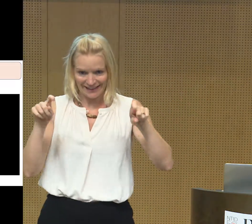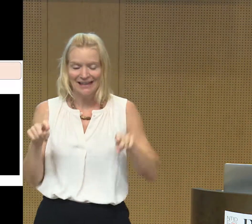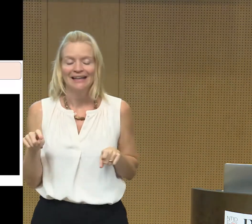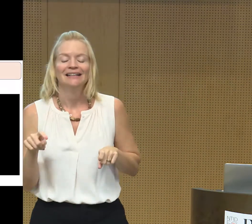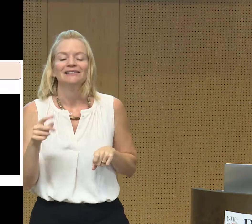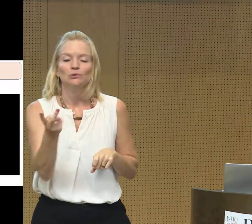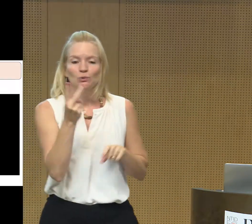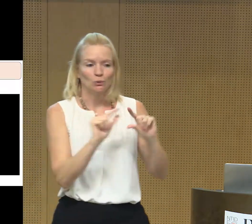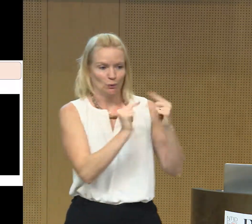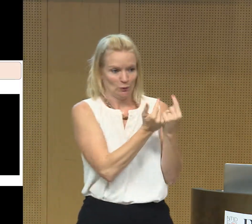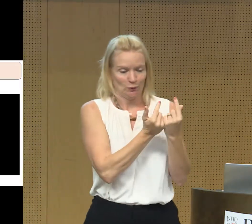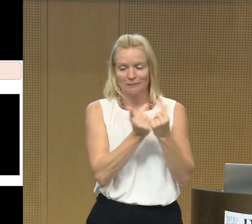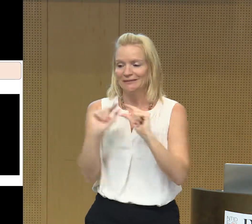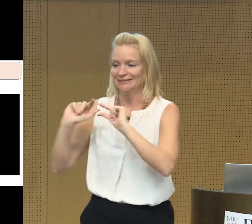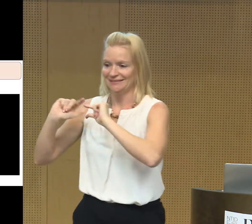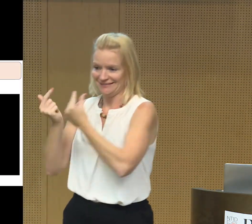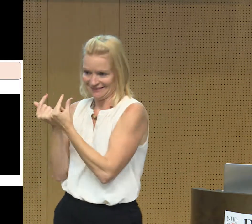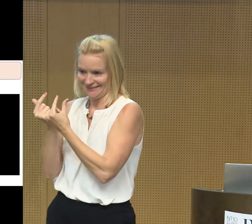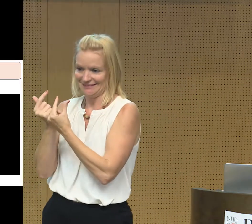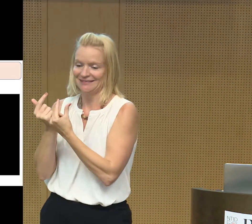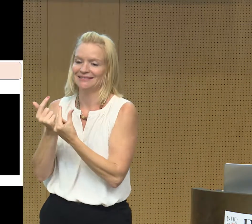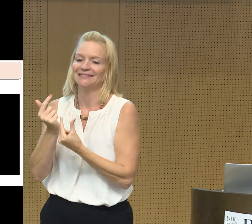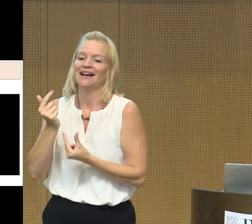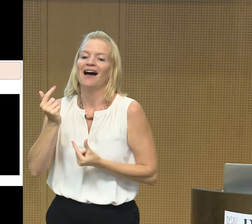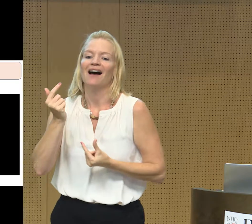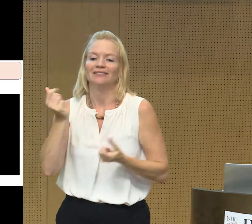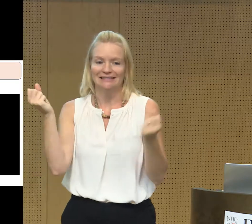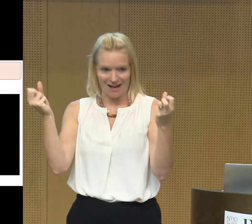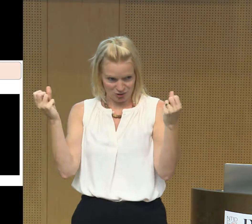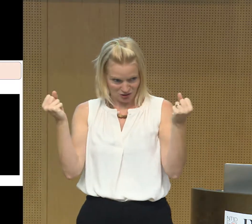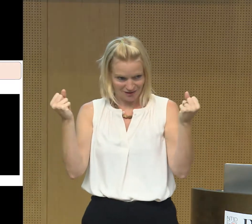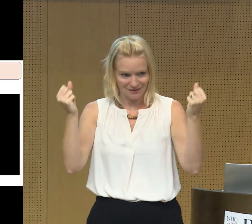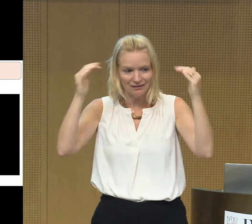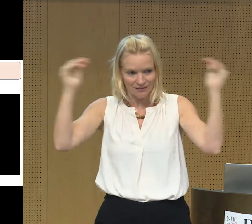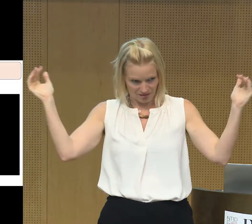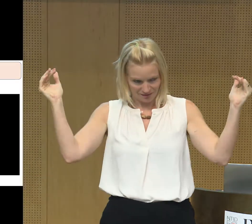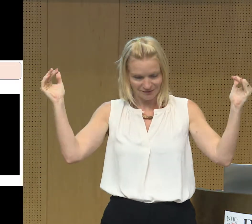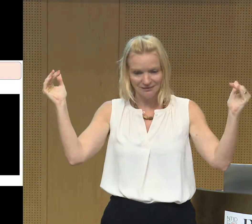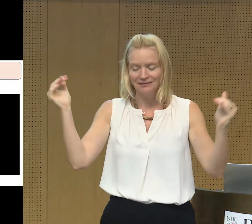So we tested 2 groups of signers. These are all signing adults.